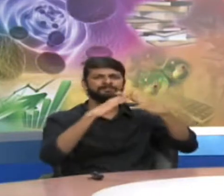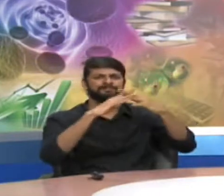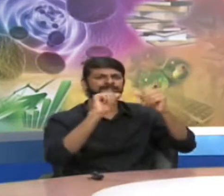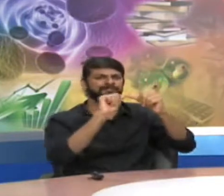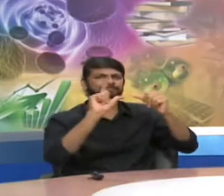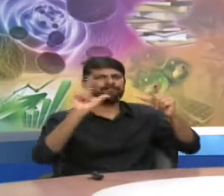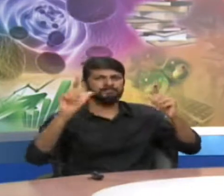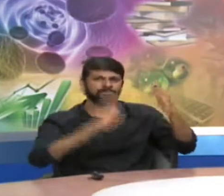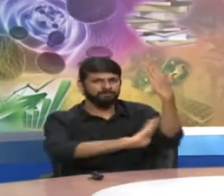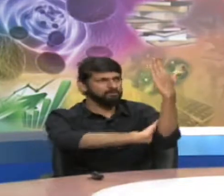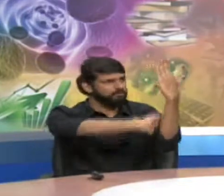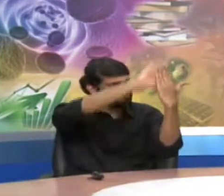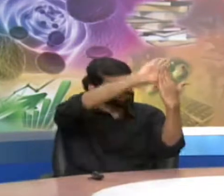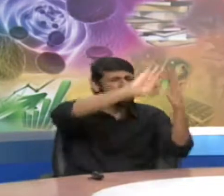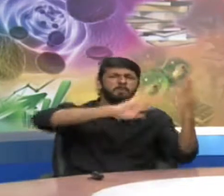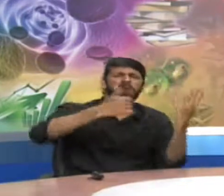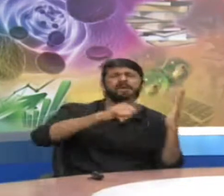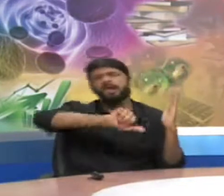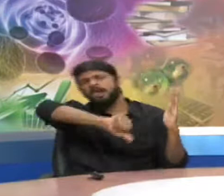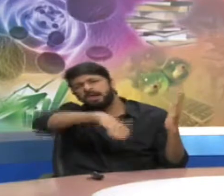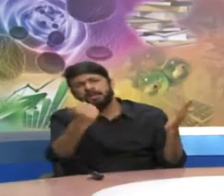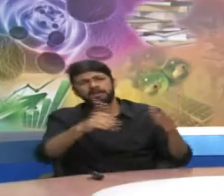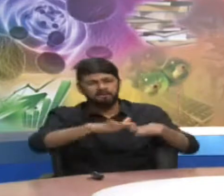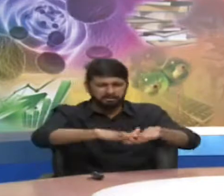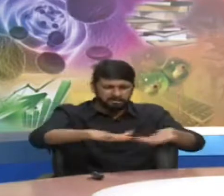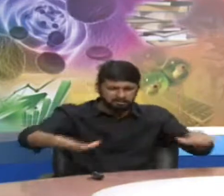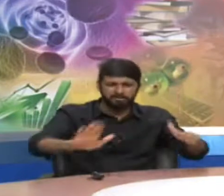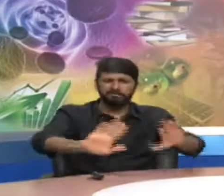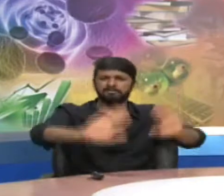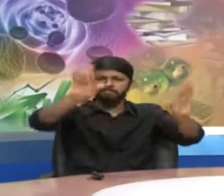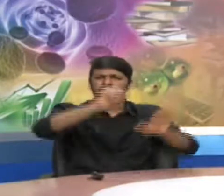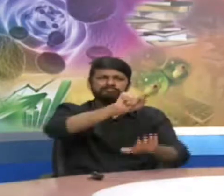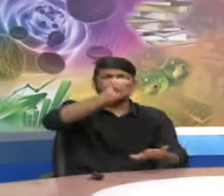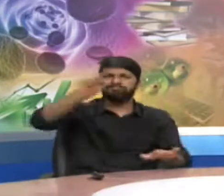painting directly on wall or other surface.